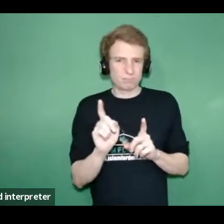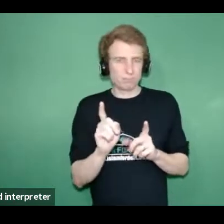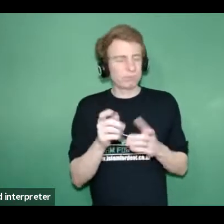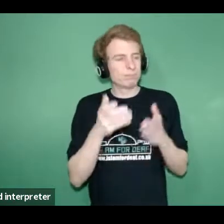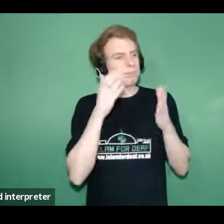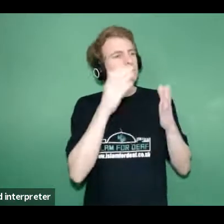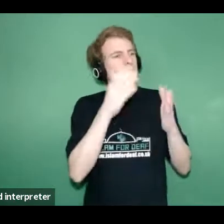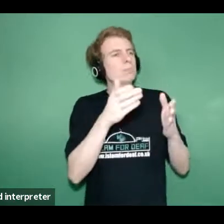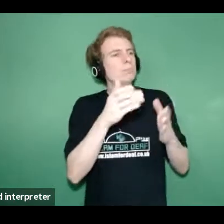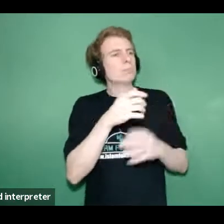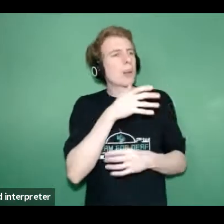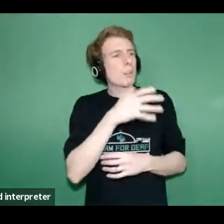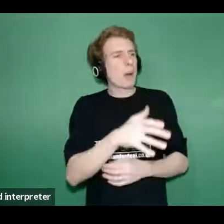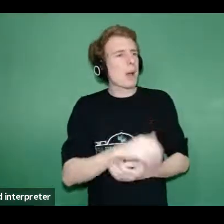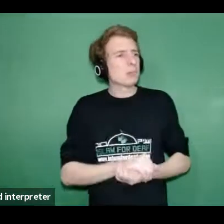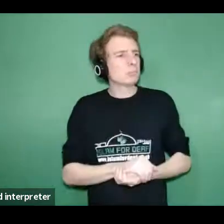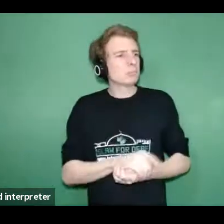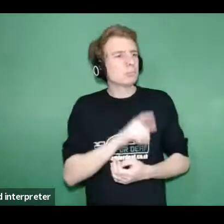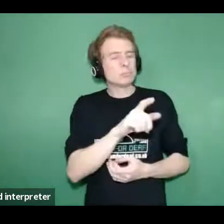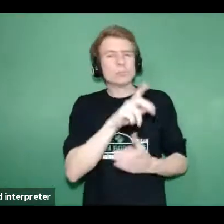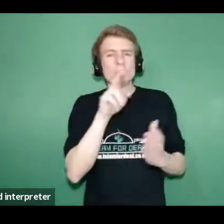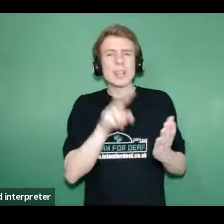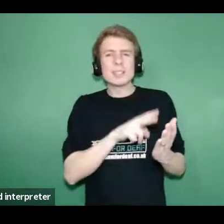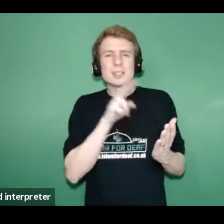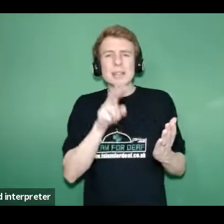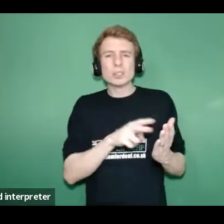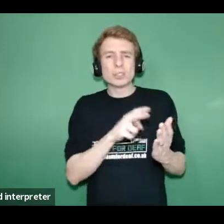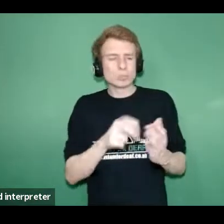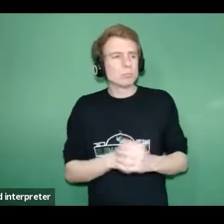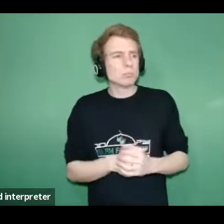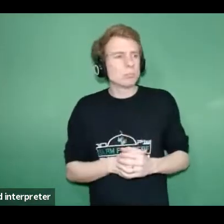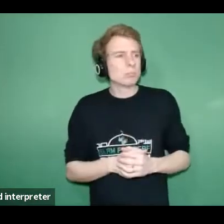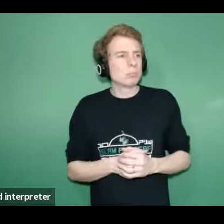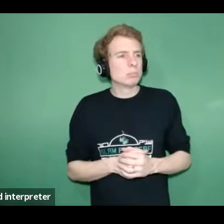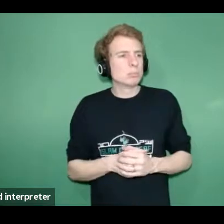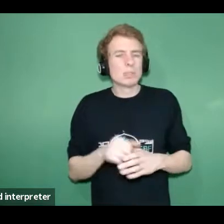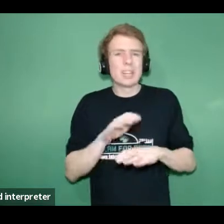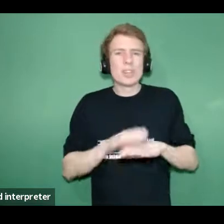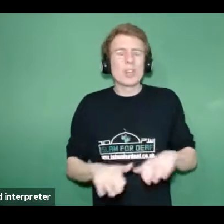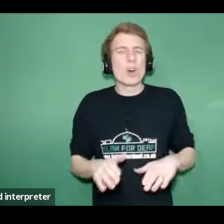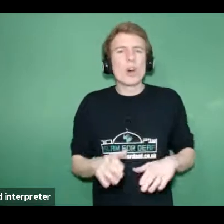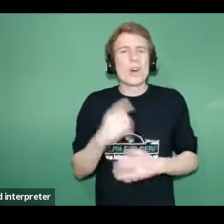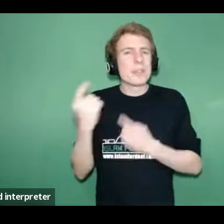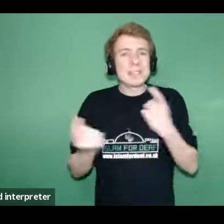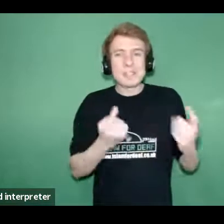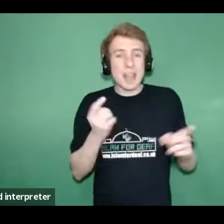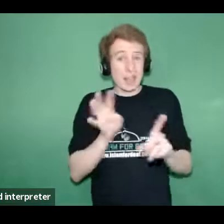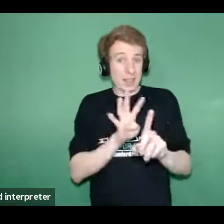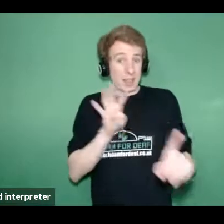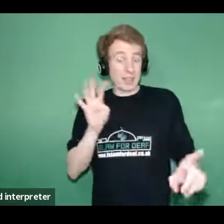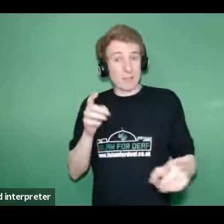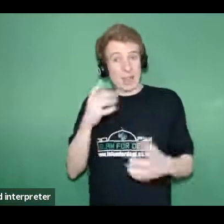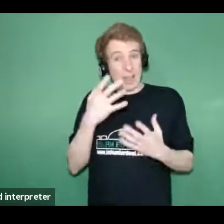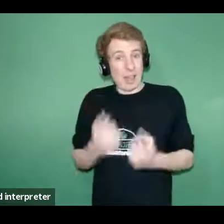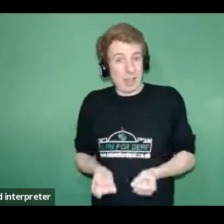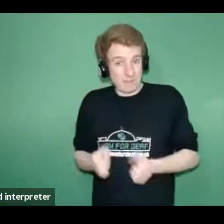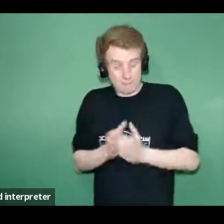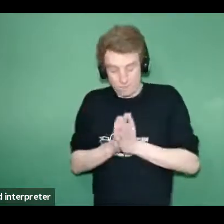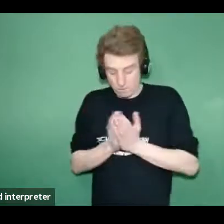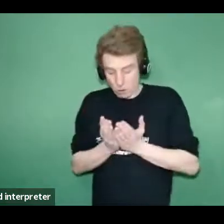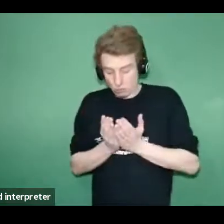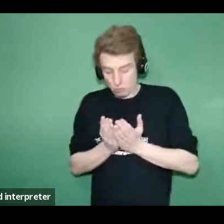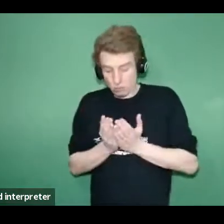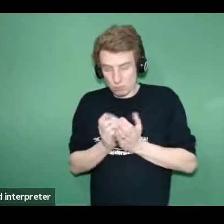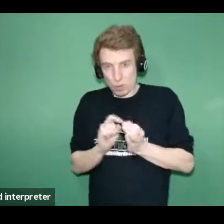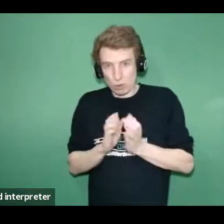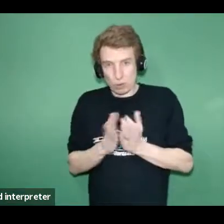Imam, and they shouldn't be holding small copies of the Arabic Quran, the Mus'haf, nor should they be having